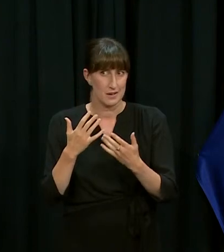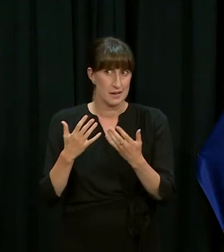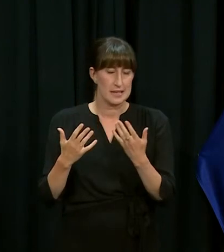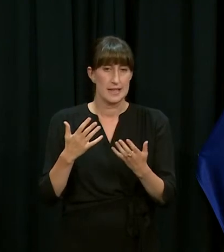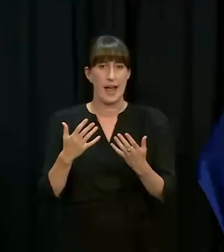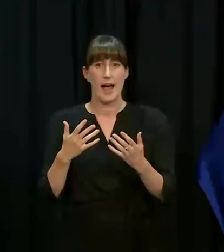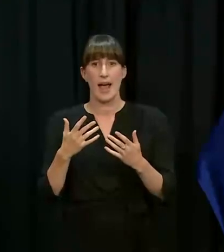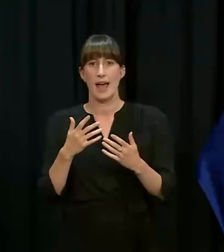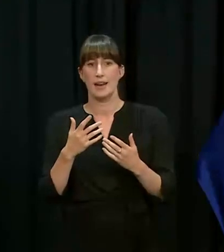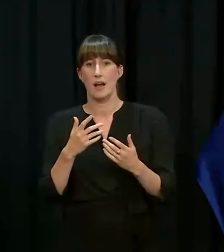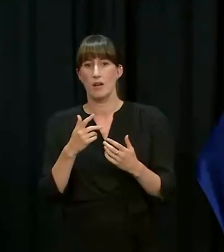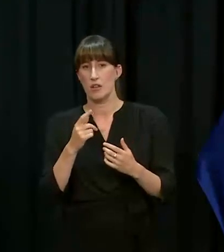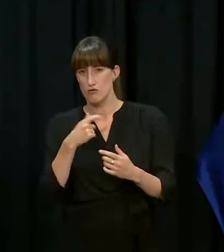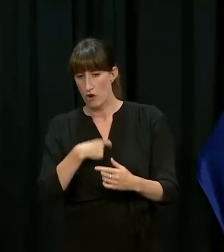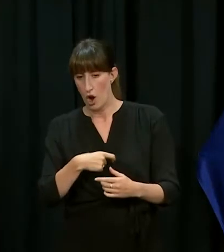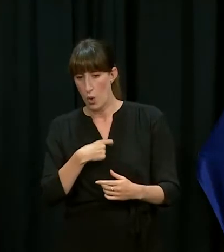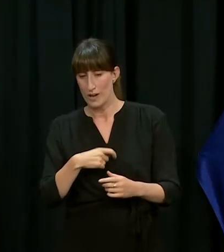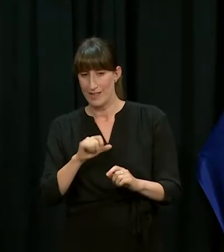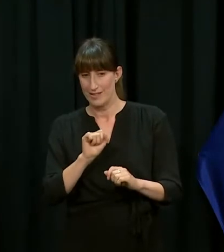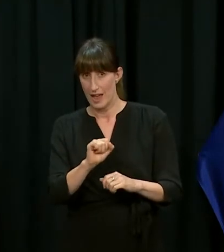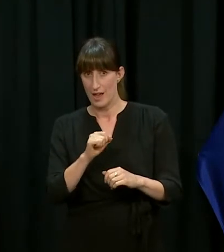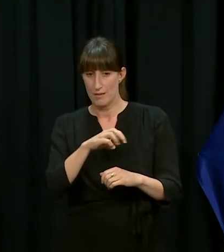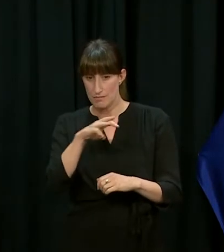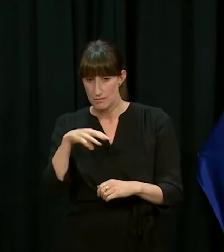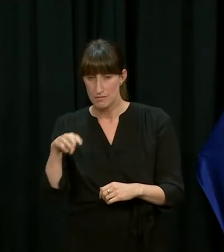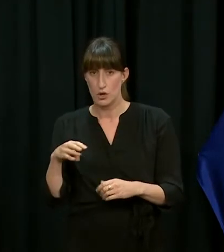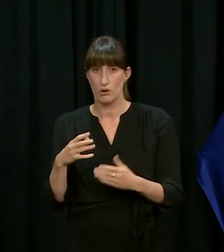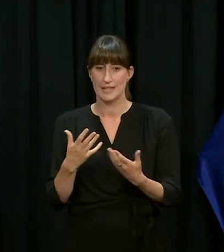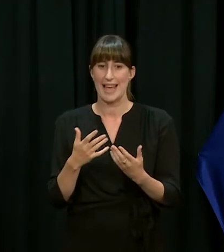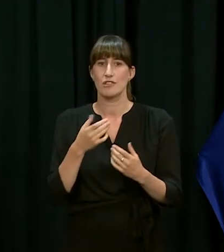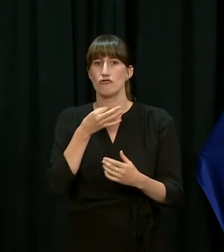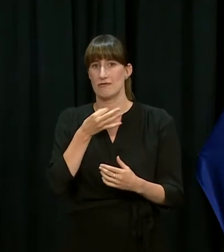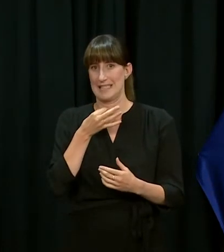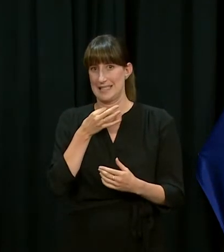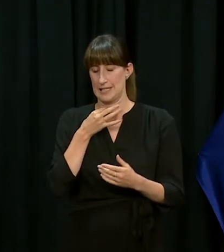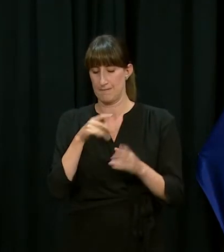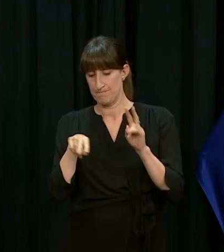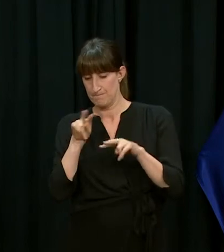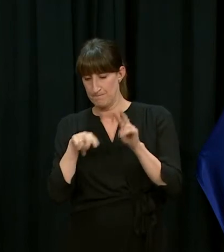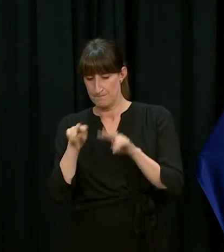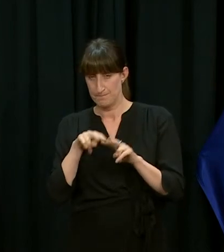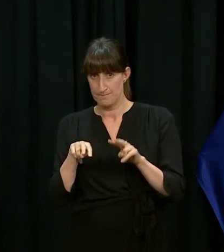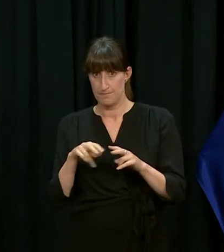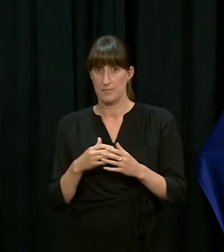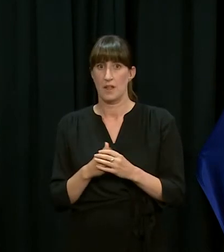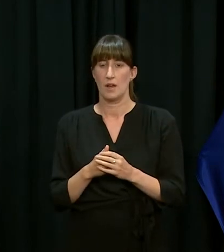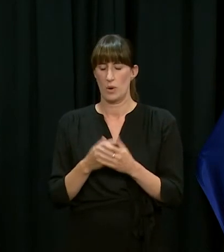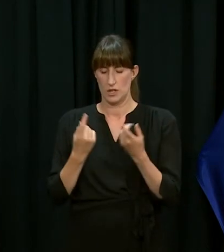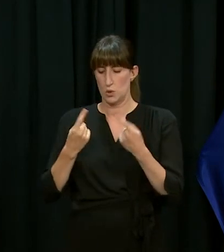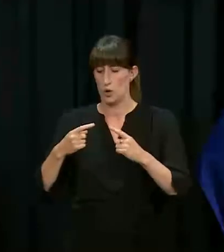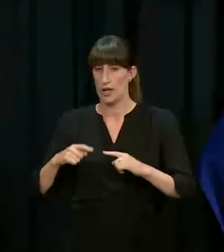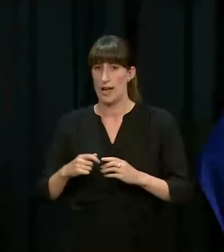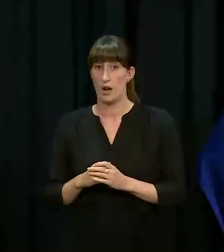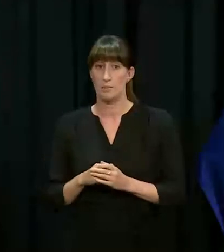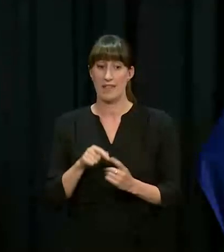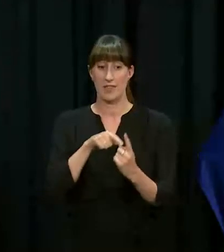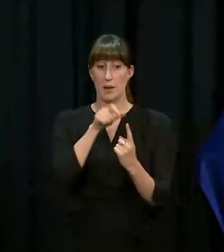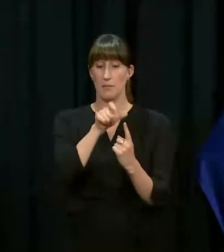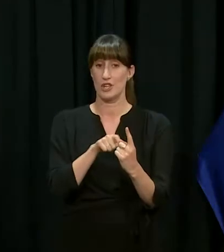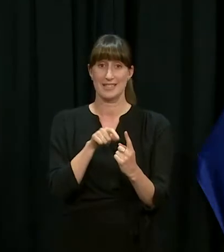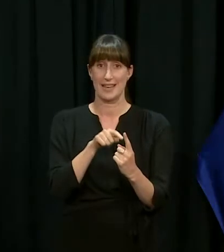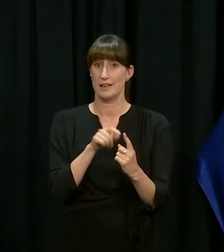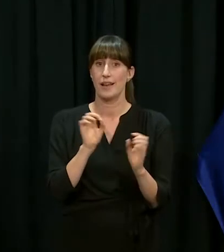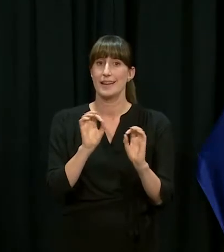risk. What I'll just emphasise is what the Prime Minister said and I said earlier on. In fact, this case has not had any symptoms throughout. It